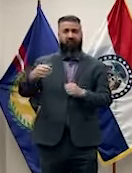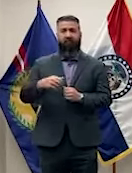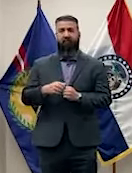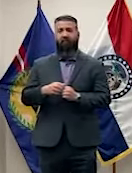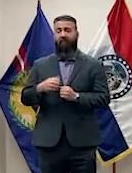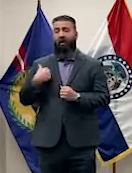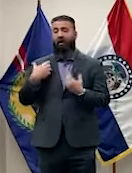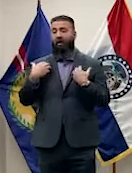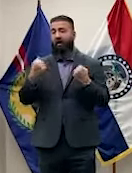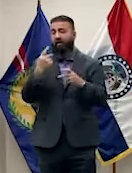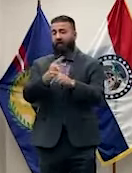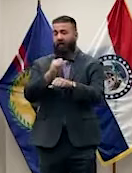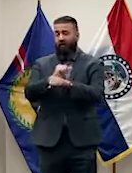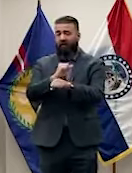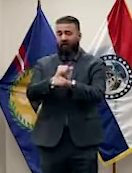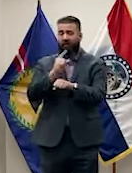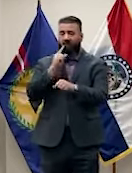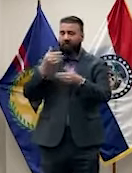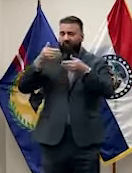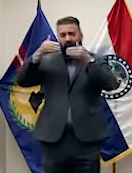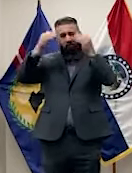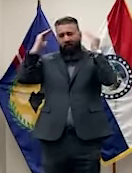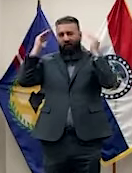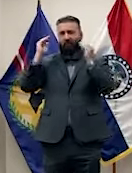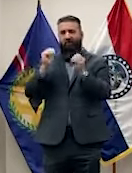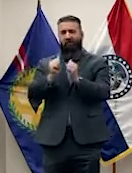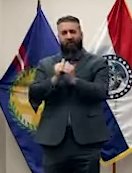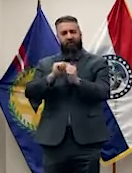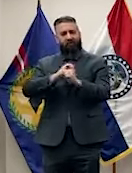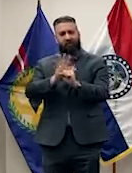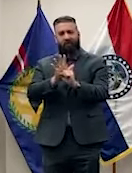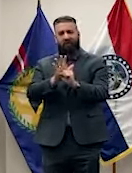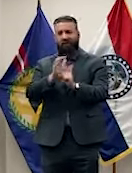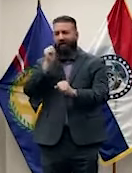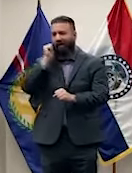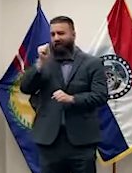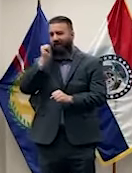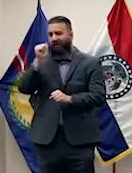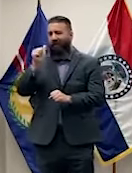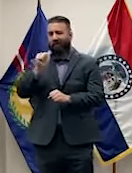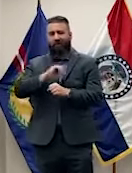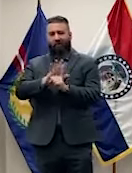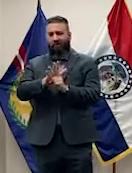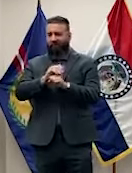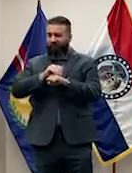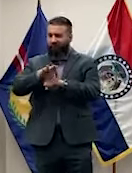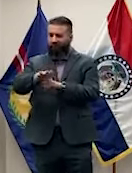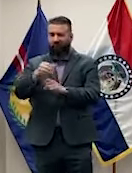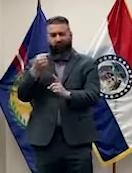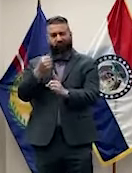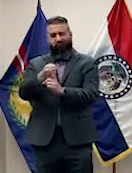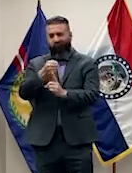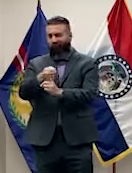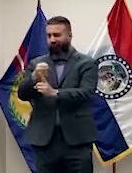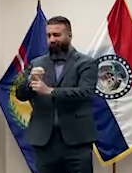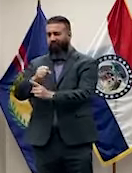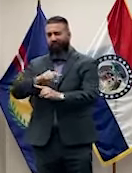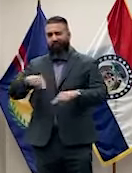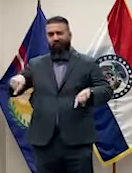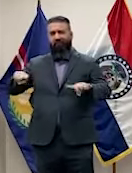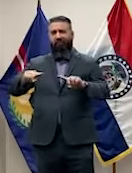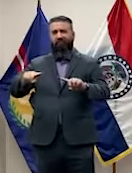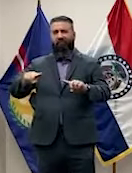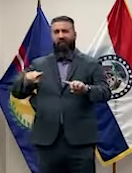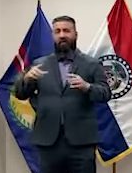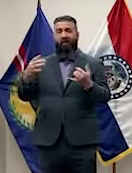overwhelmed by this persistent virus, seeing day after day the toll of COVID-19. These added resources will